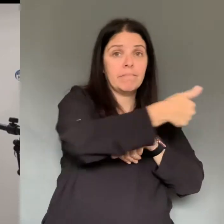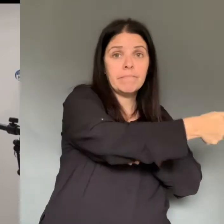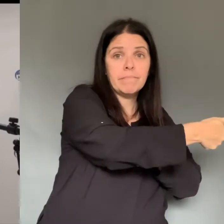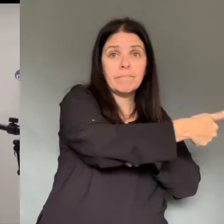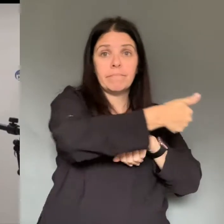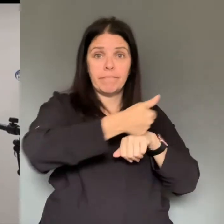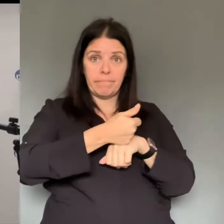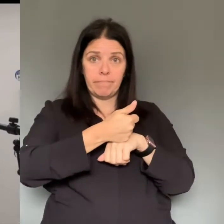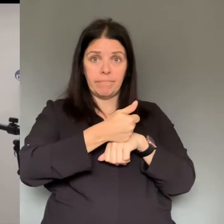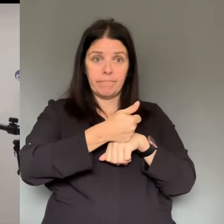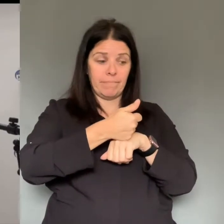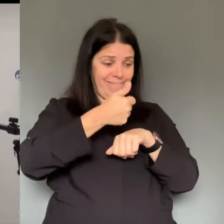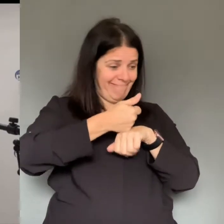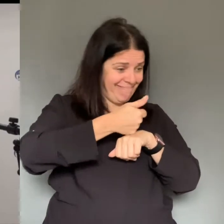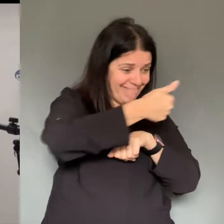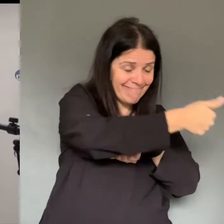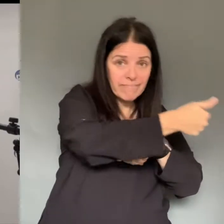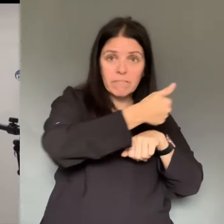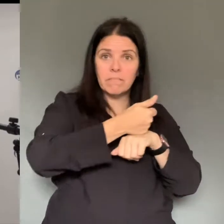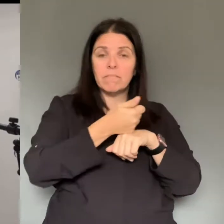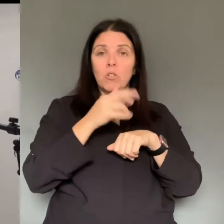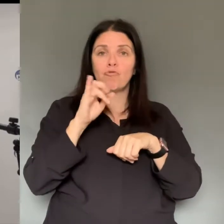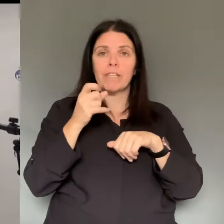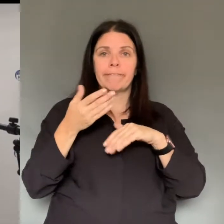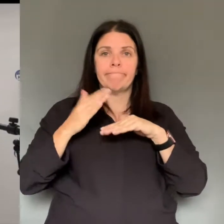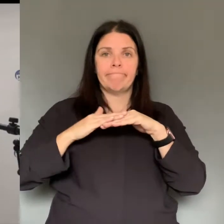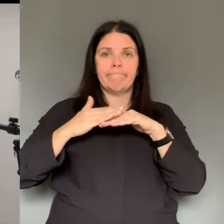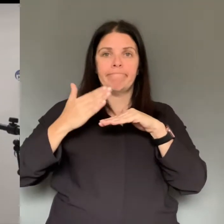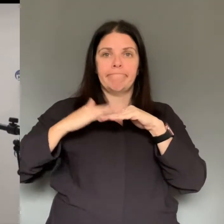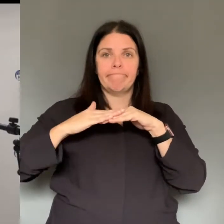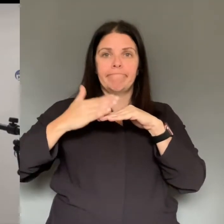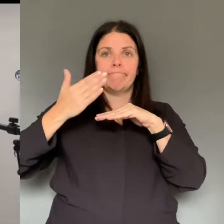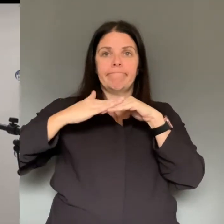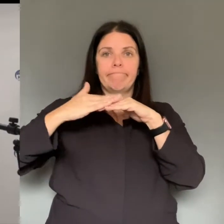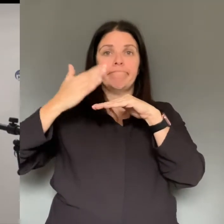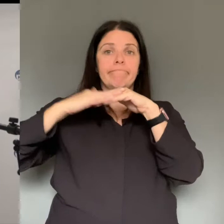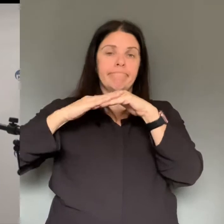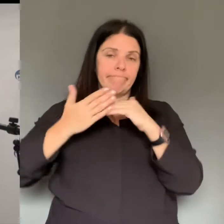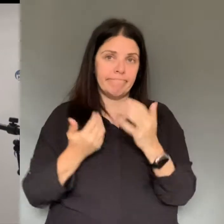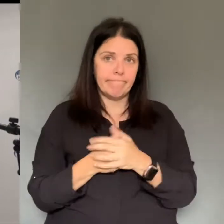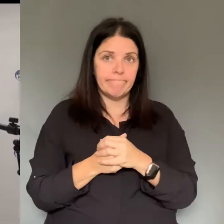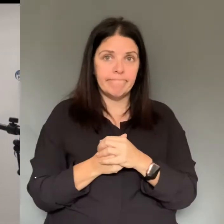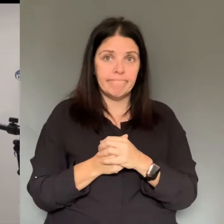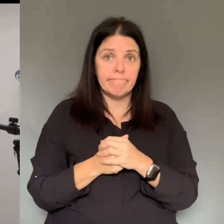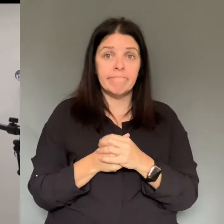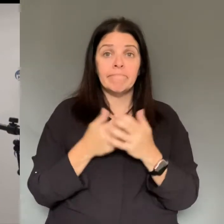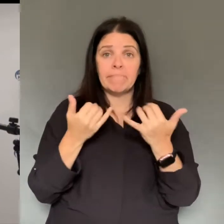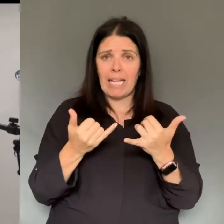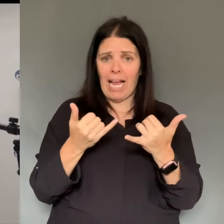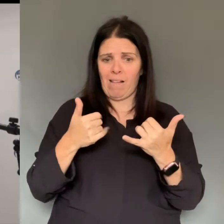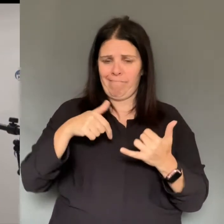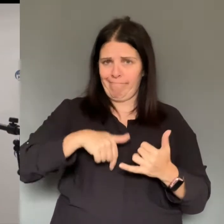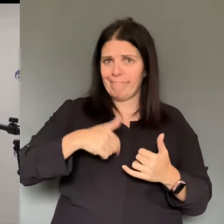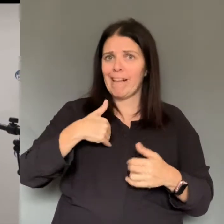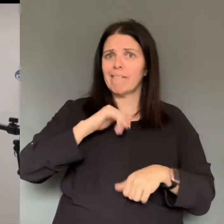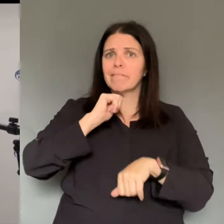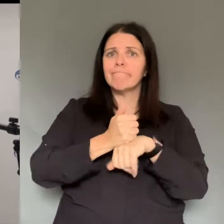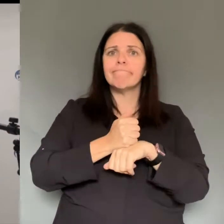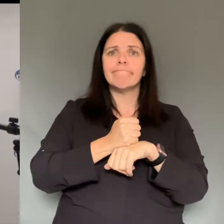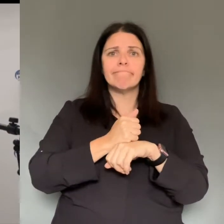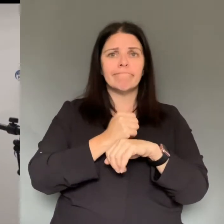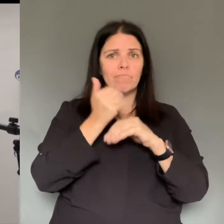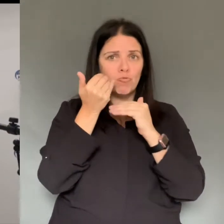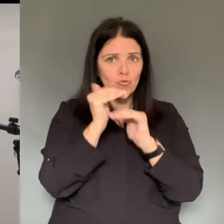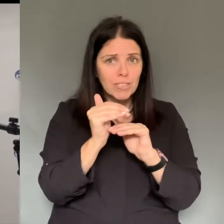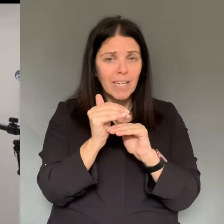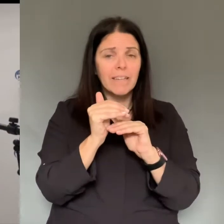someone is crossing the border and coming in my community is potentially increasing the risk of COVID-19 in our area. We have strong measures